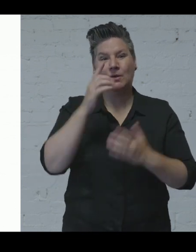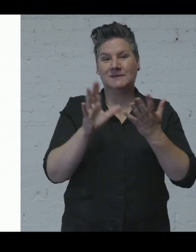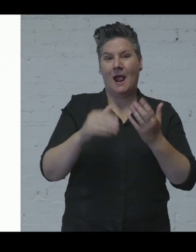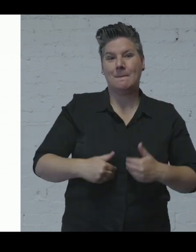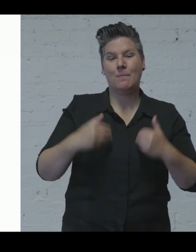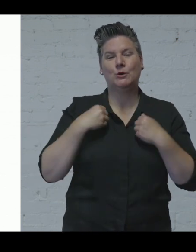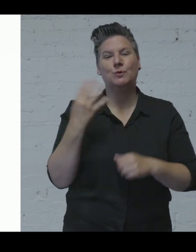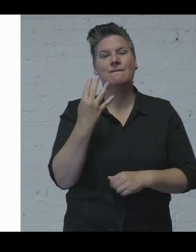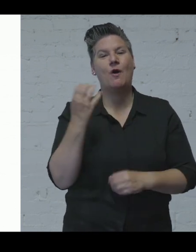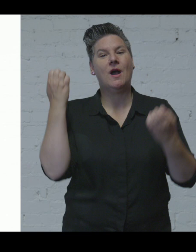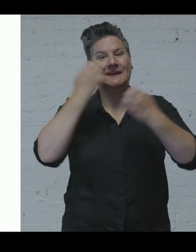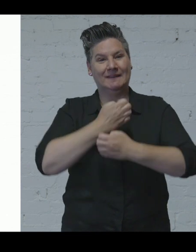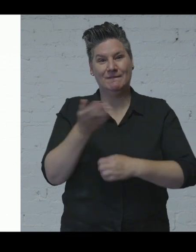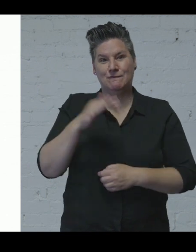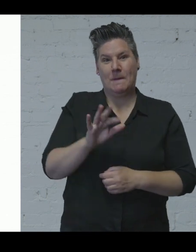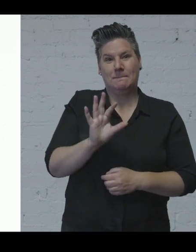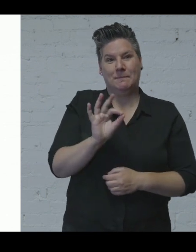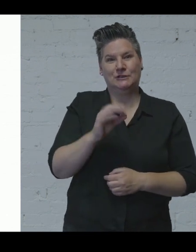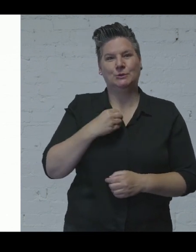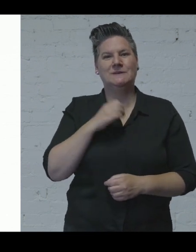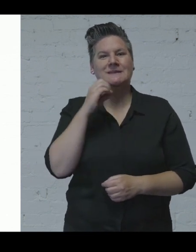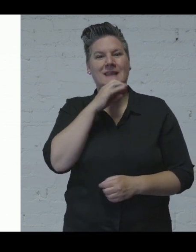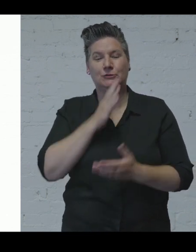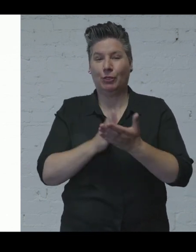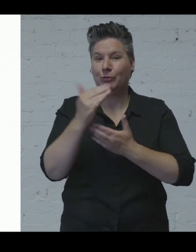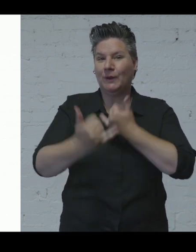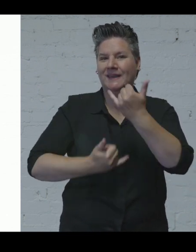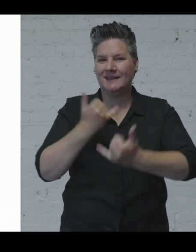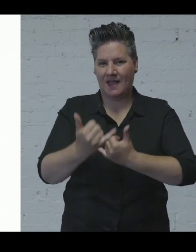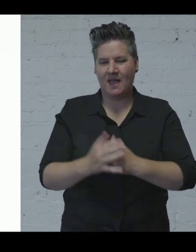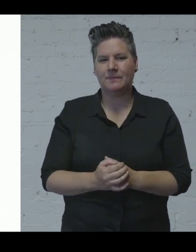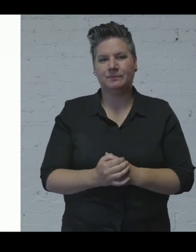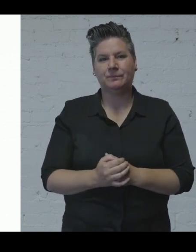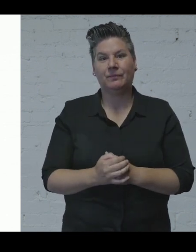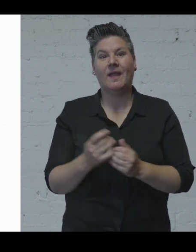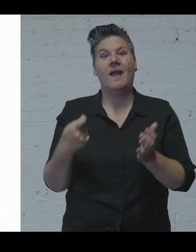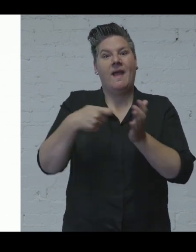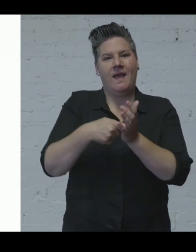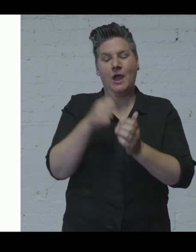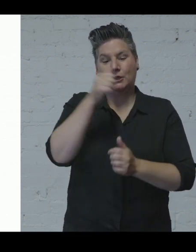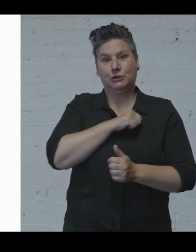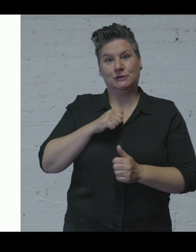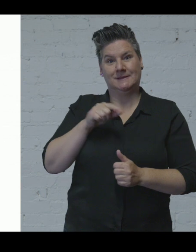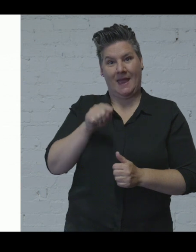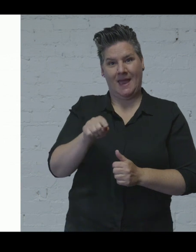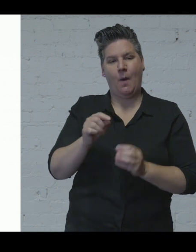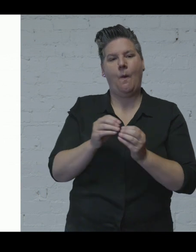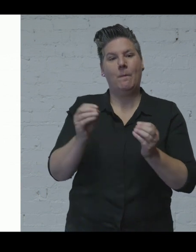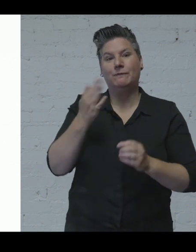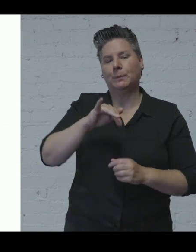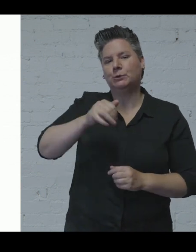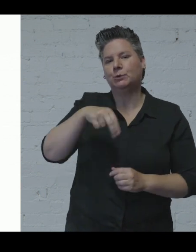You can contact us during opening hours, 10 a.m. to 4 p.m. from Monday to Saturday all year